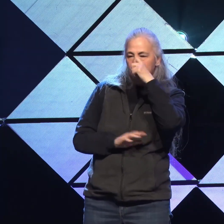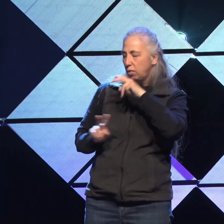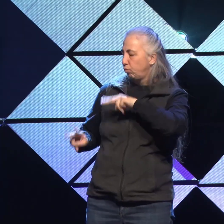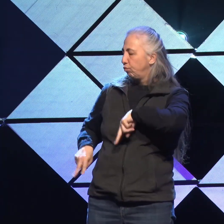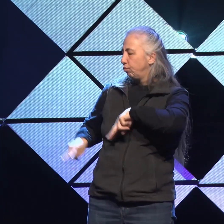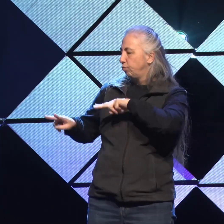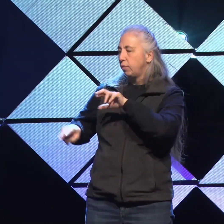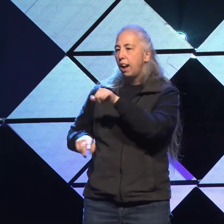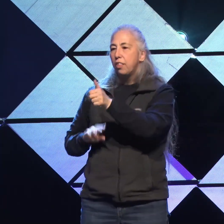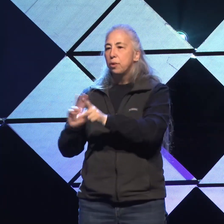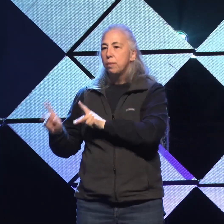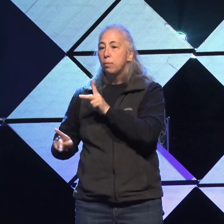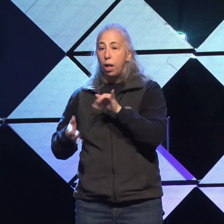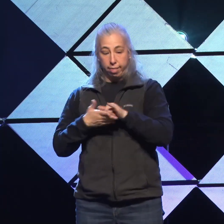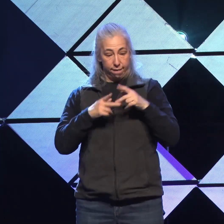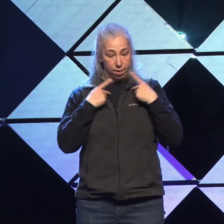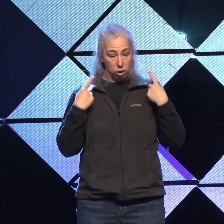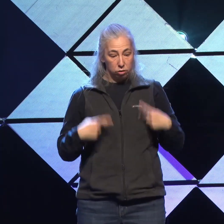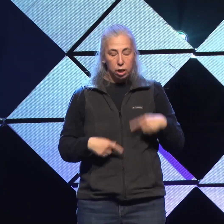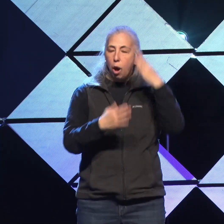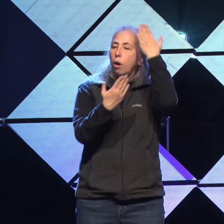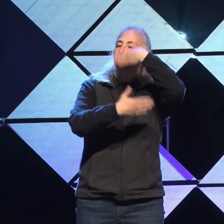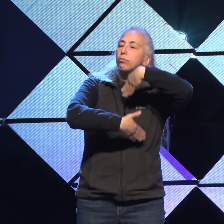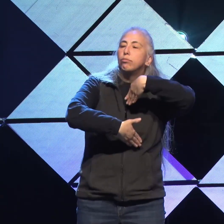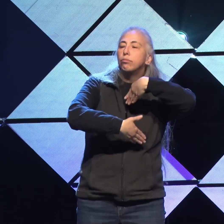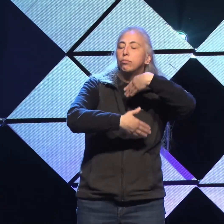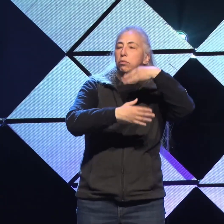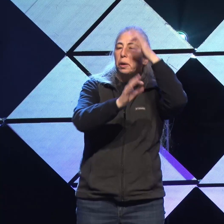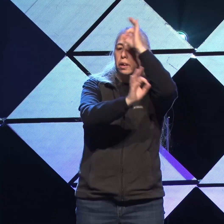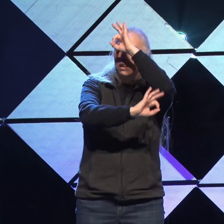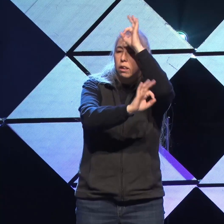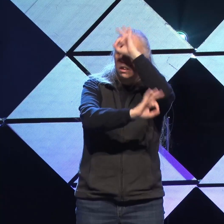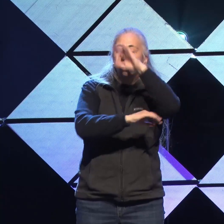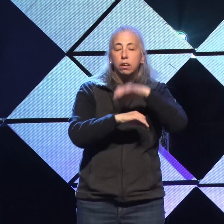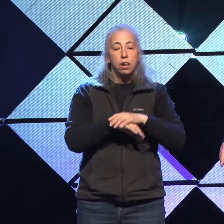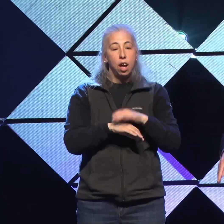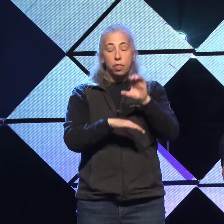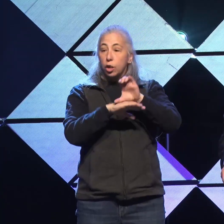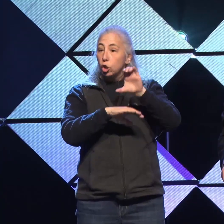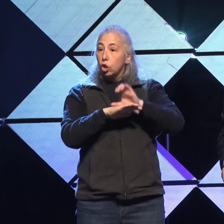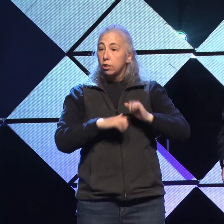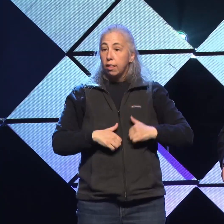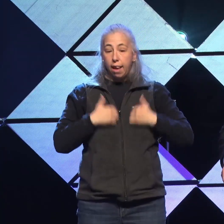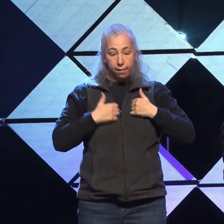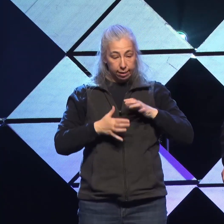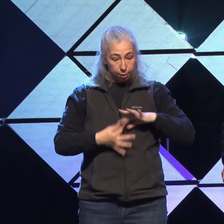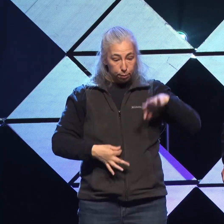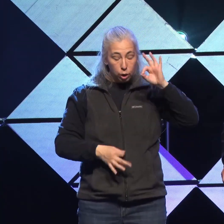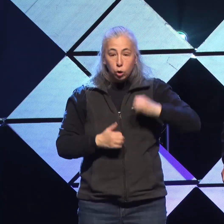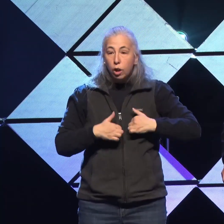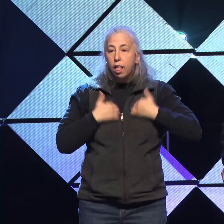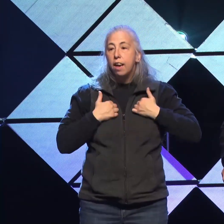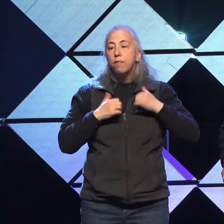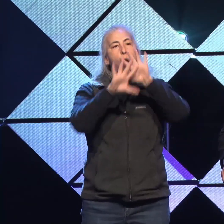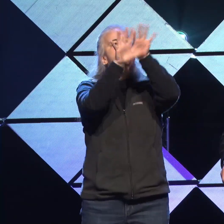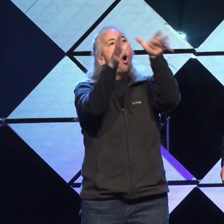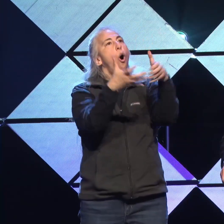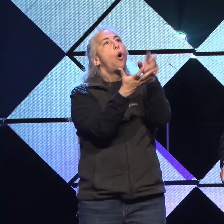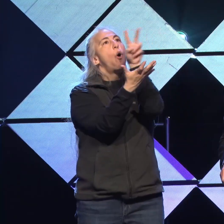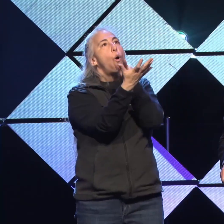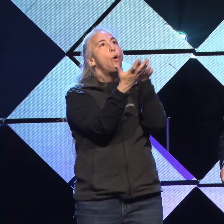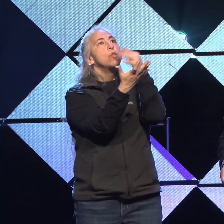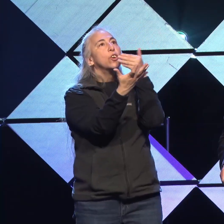clue. His church life looked great to him and to other people, but his real life was a mess.